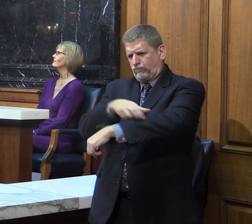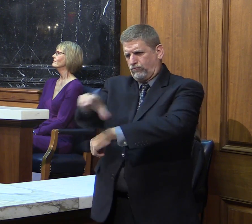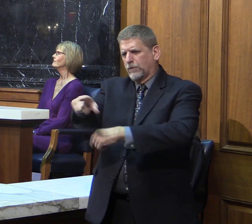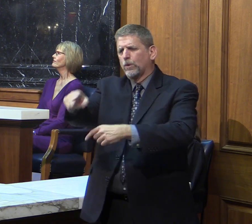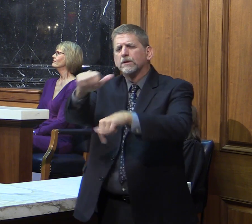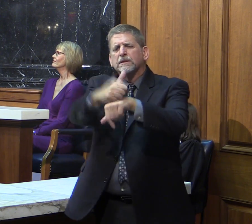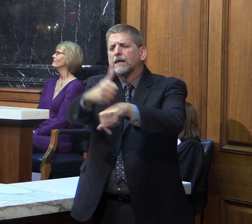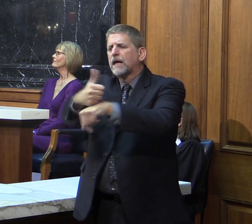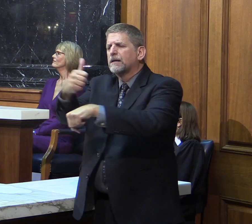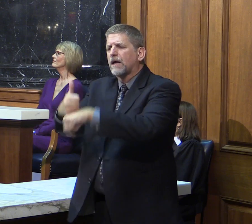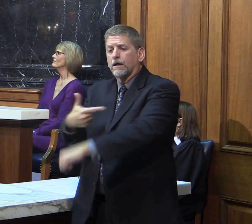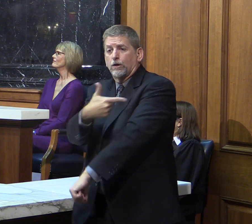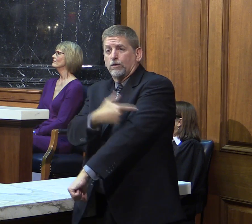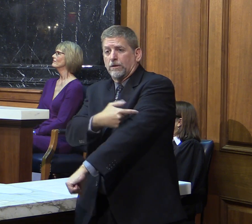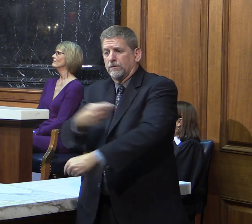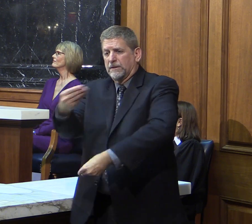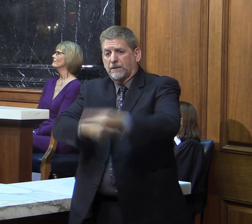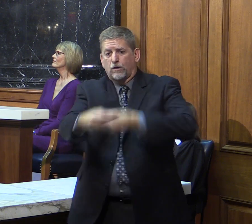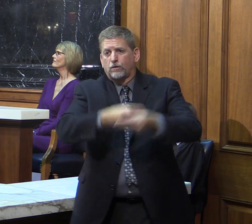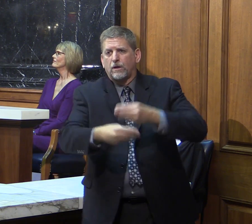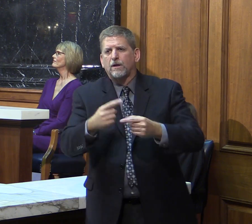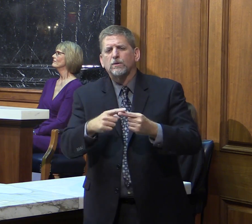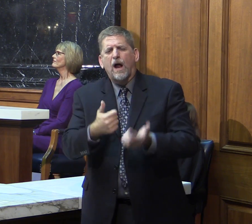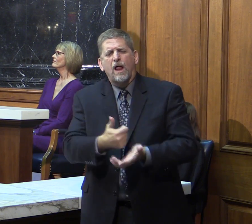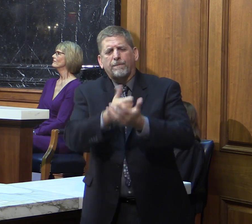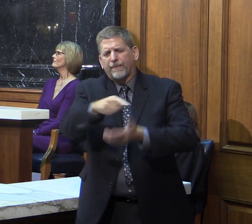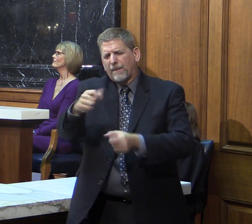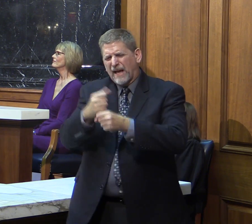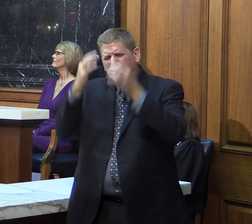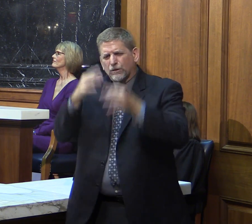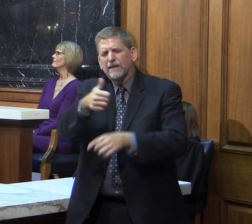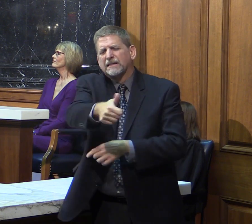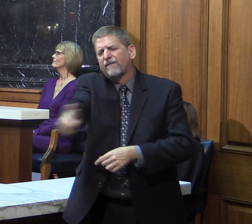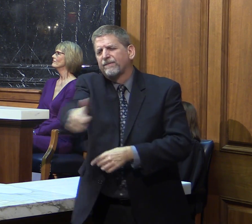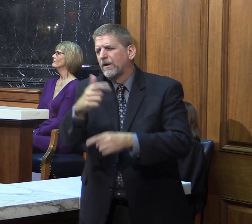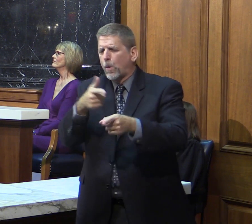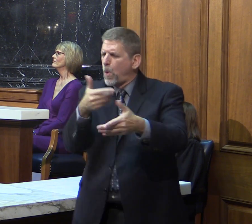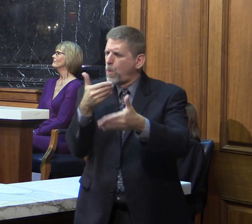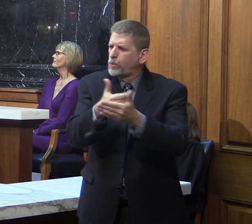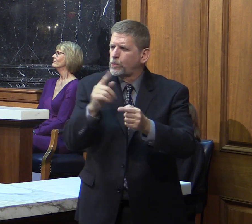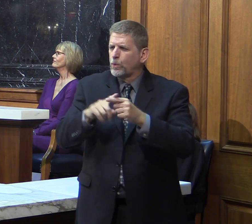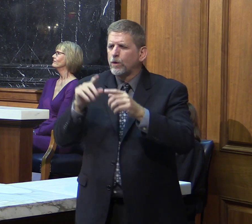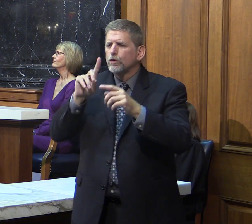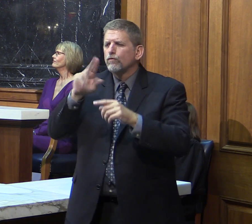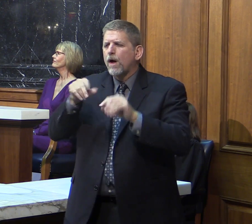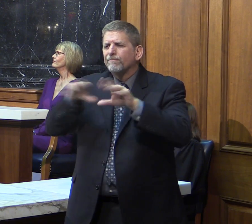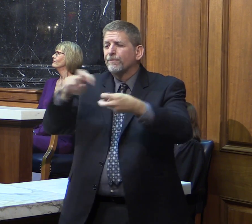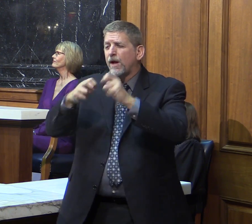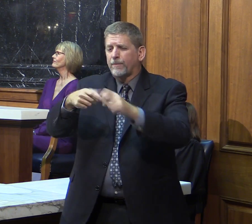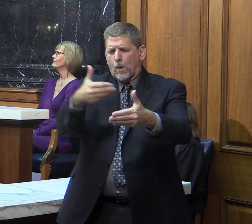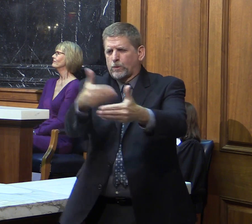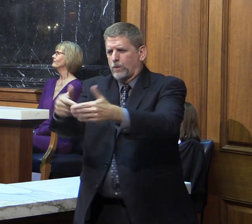people making the decisions are those closest to the problem. But we need to do more, much